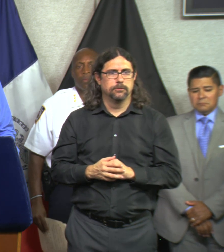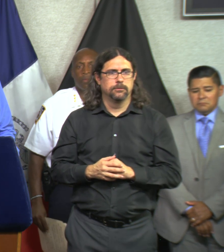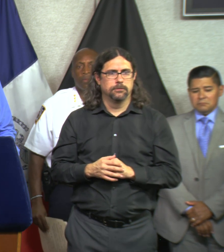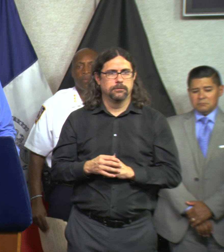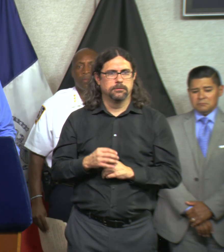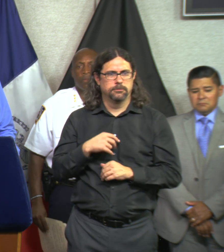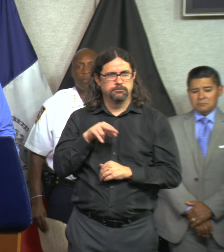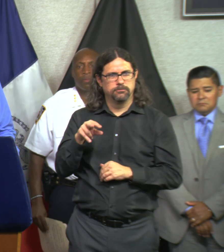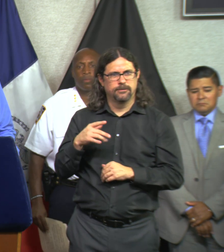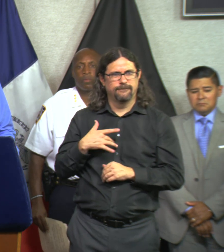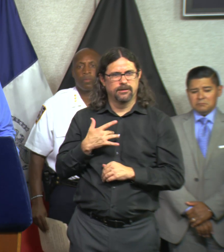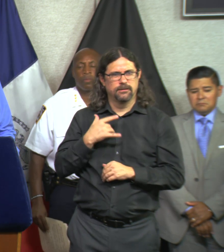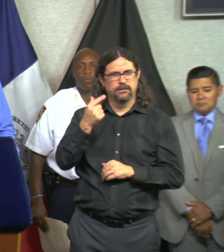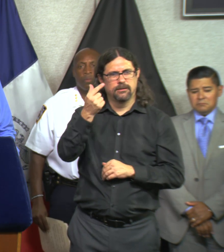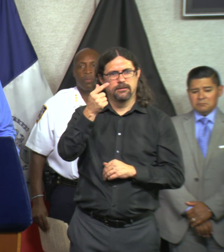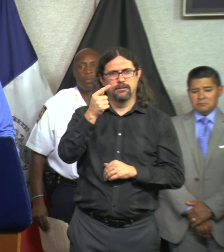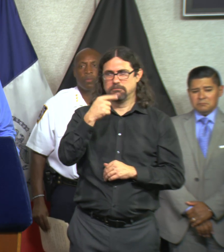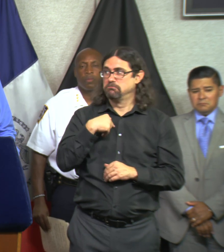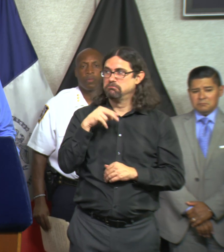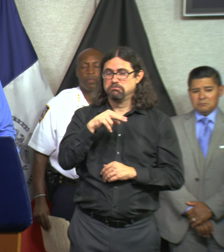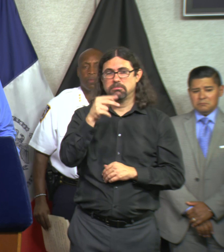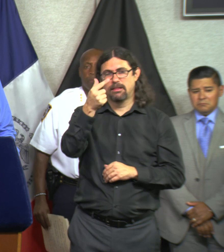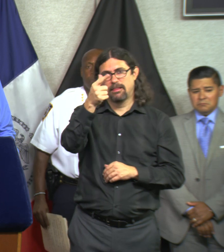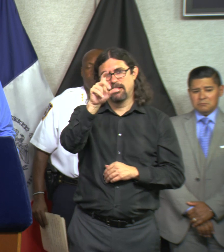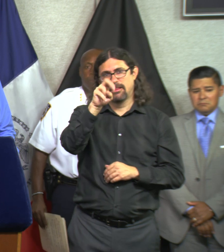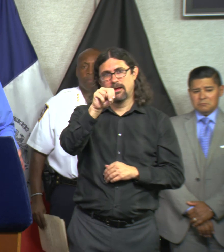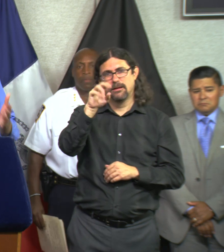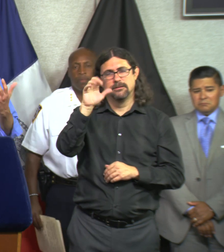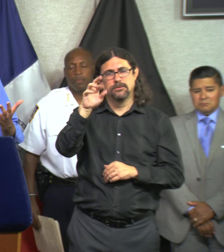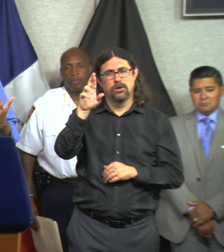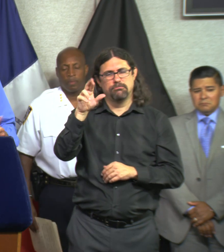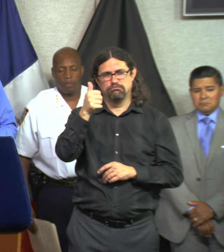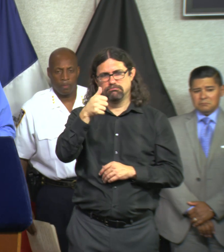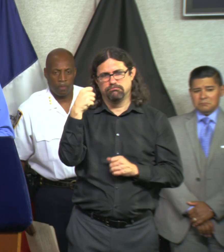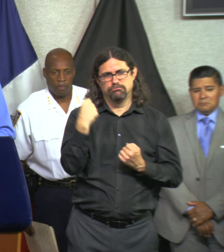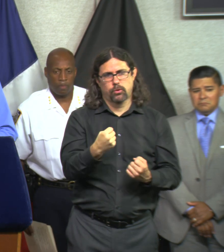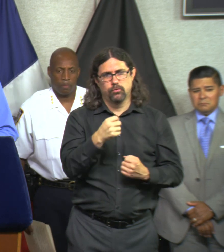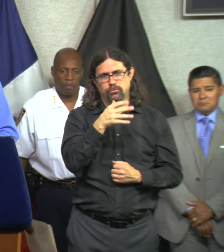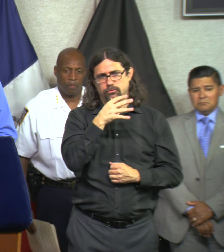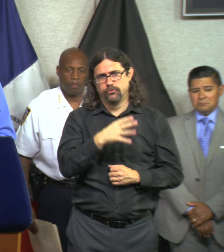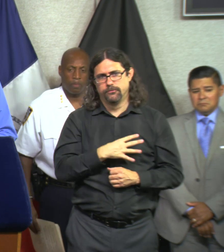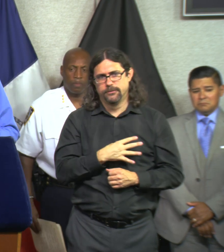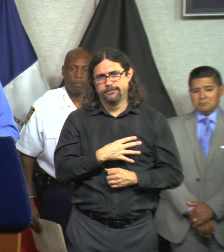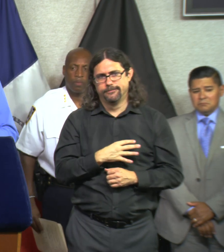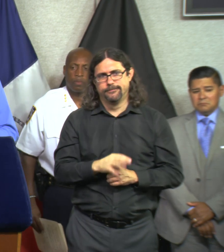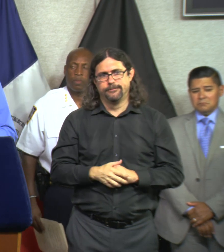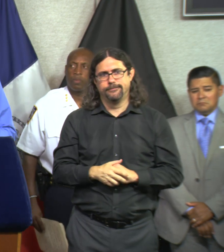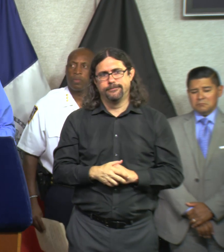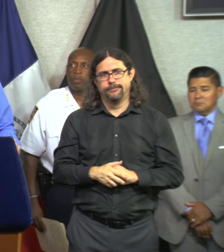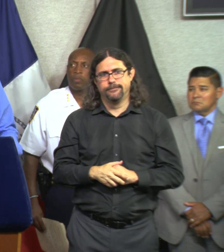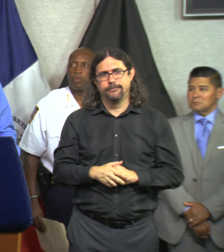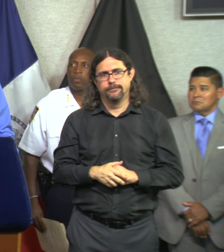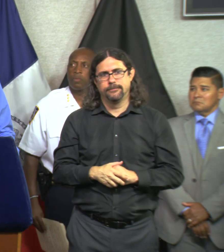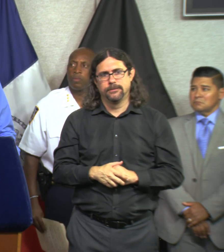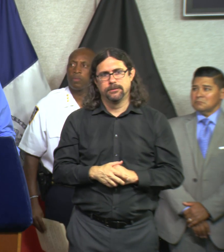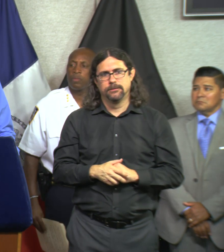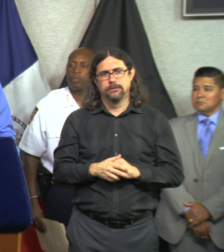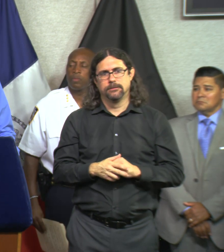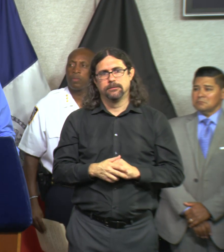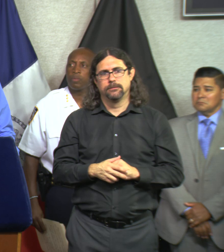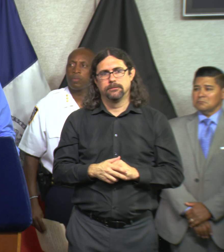woman who's been through a whole lot. And, and she told me that she tried to